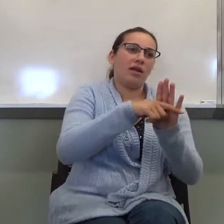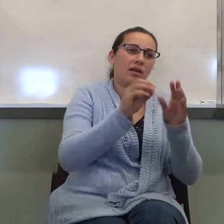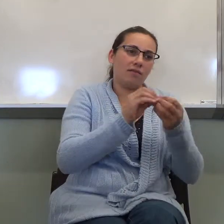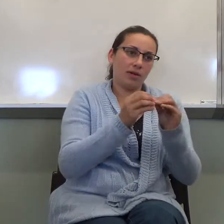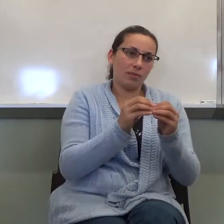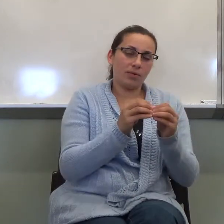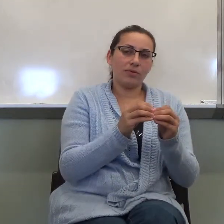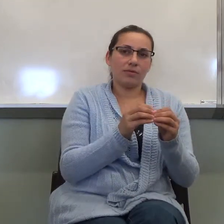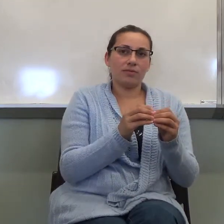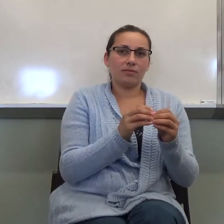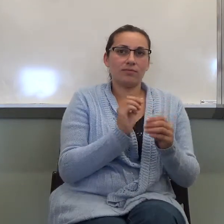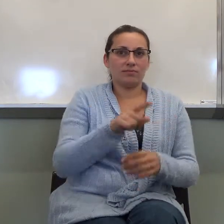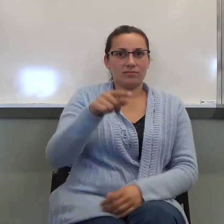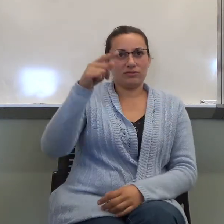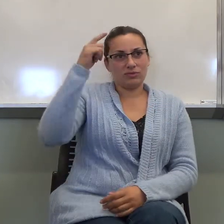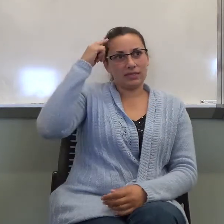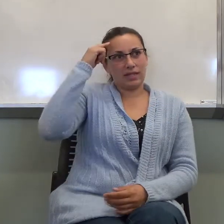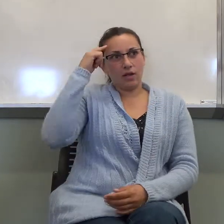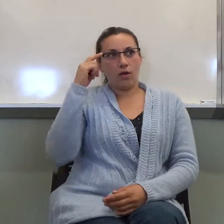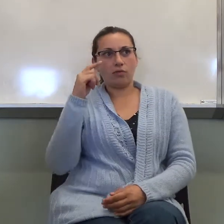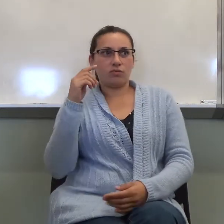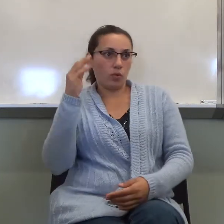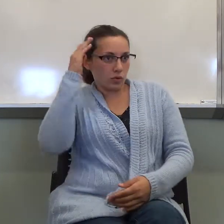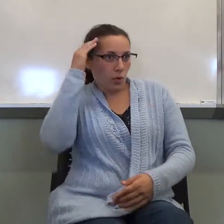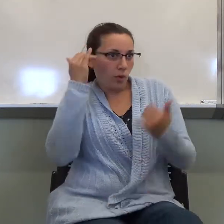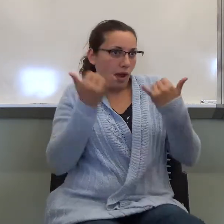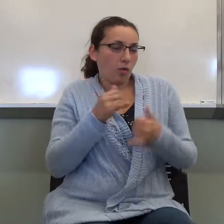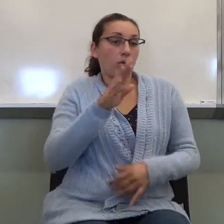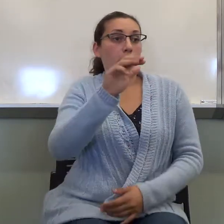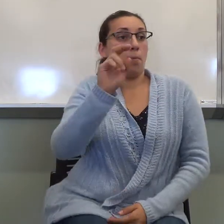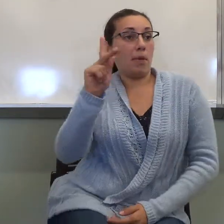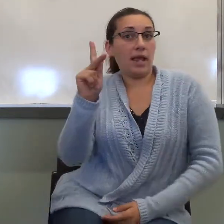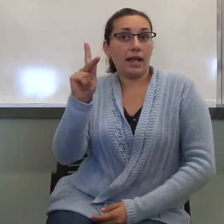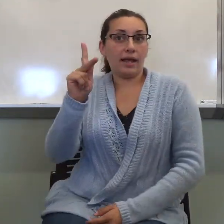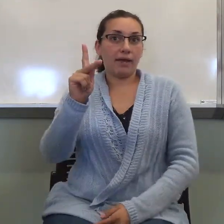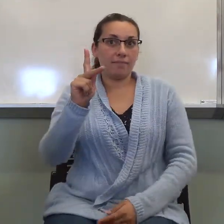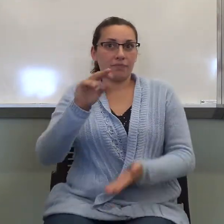If you say, well, your bank account goes negative, they'll say, bank of what?